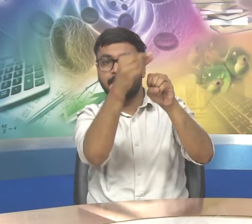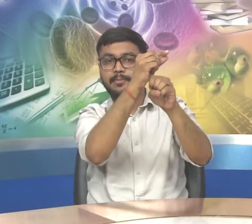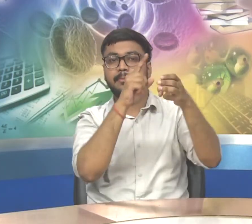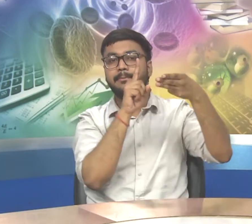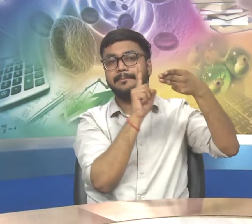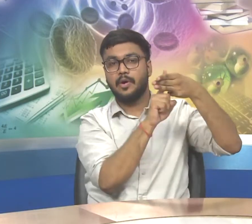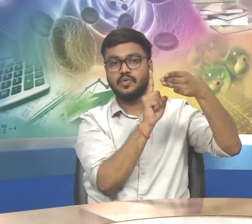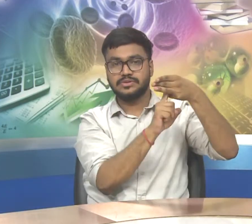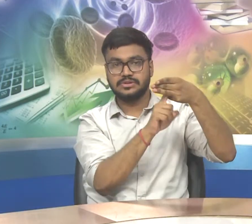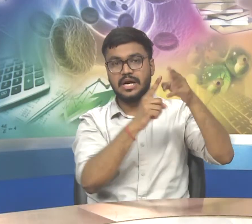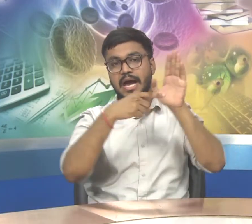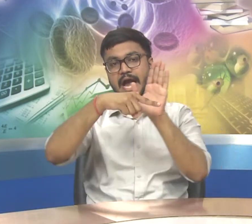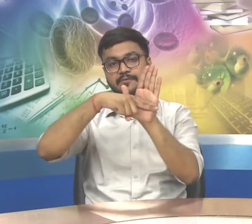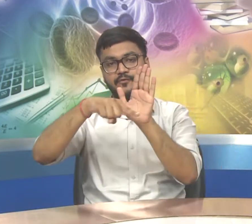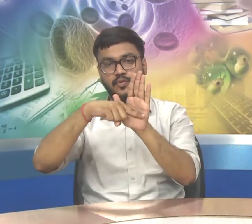Electrons move around the nucleus.